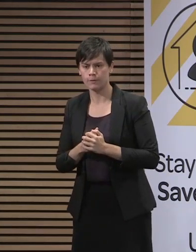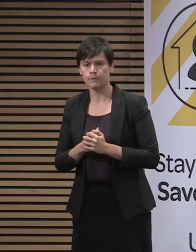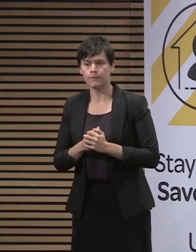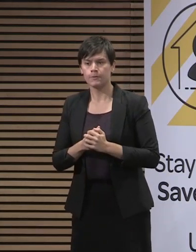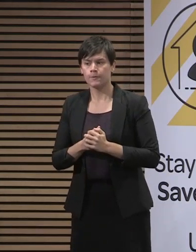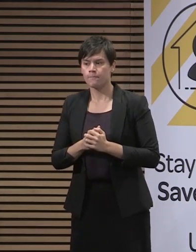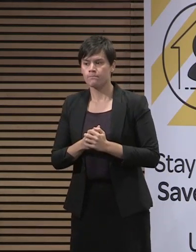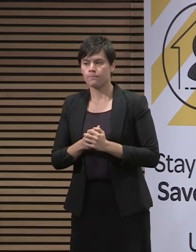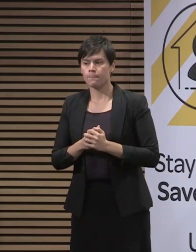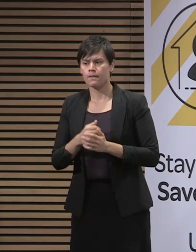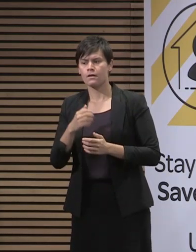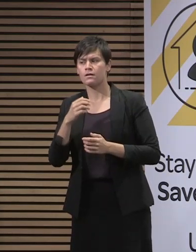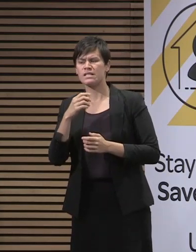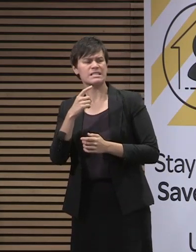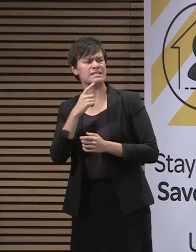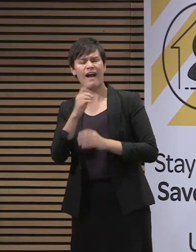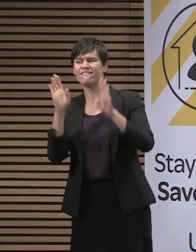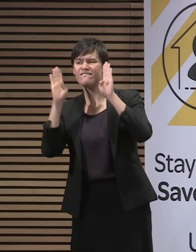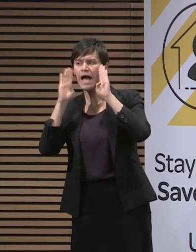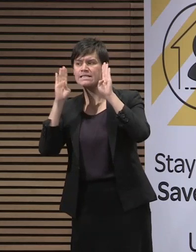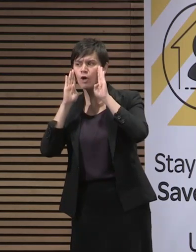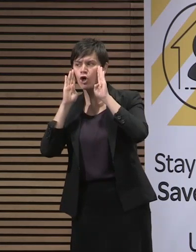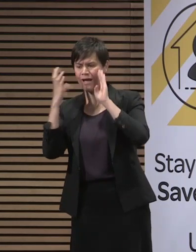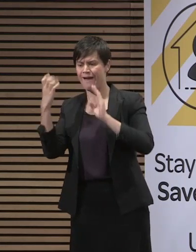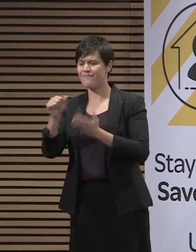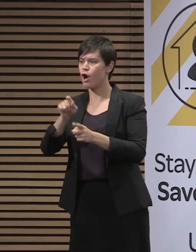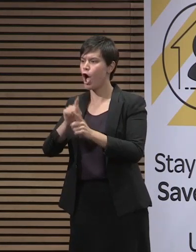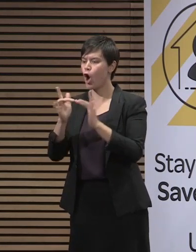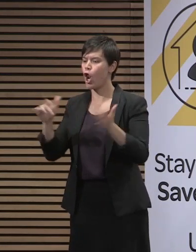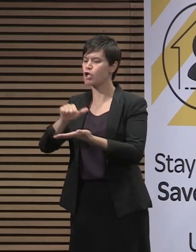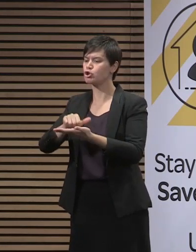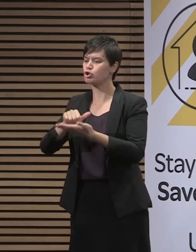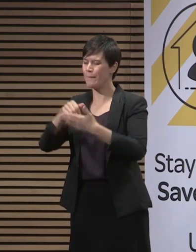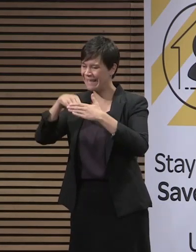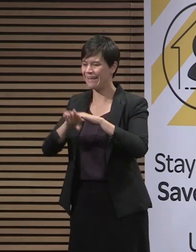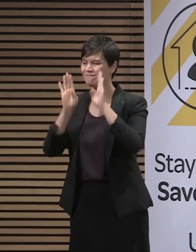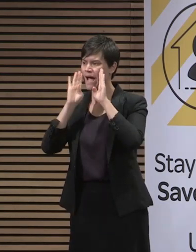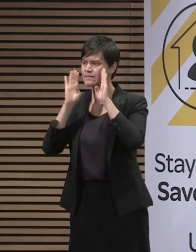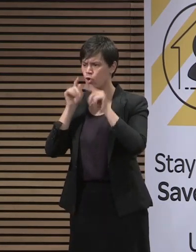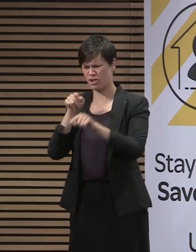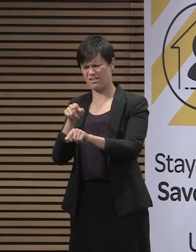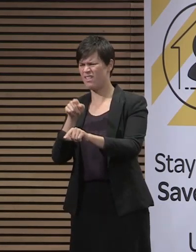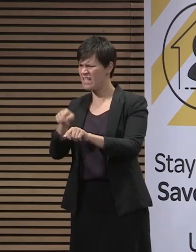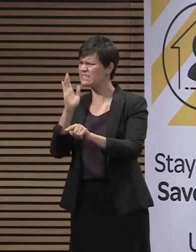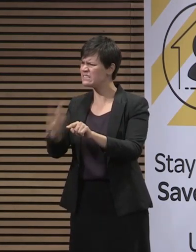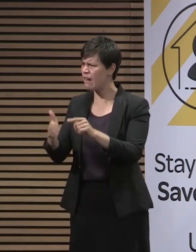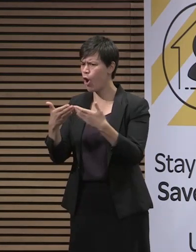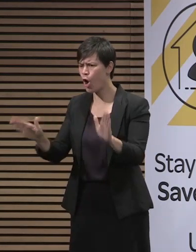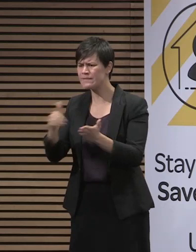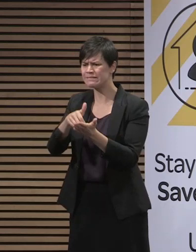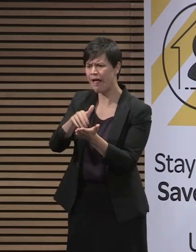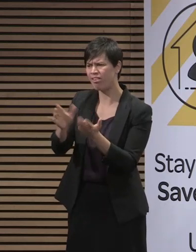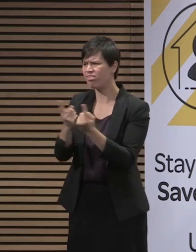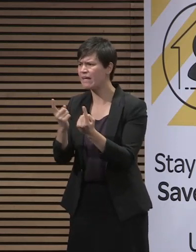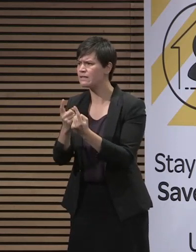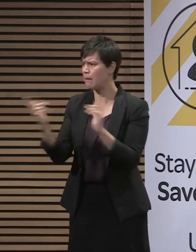Yep. Facebook Marketplace is still, people are still operating on Facebook Marketplace, apparently buying and selling goods, talking about, meeting up.